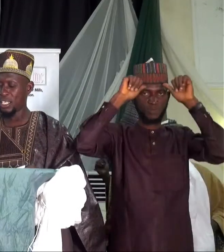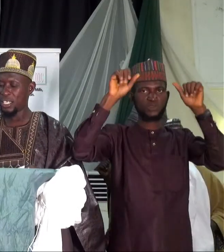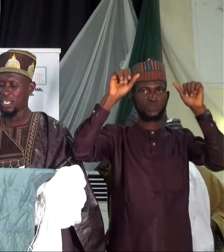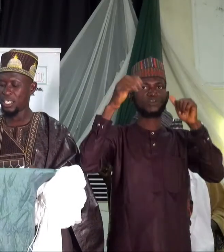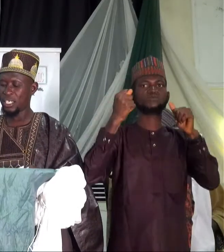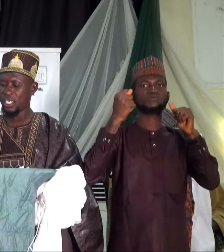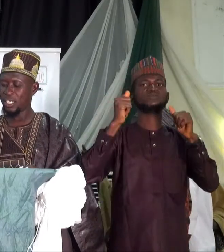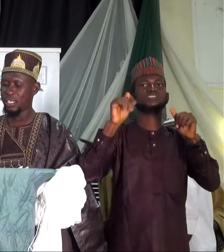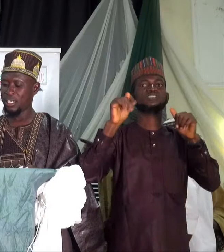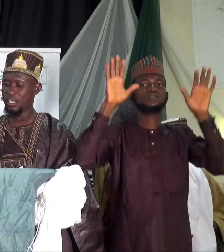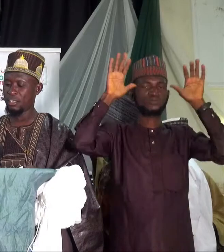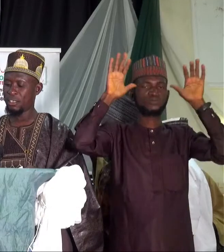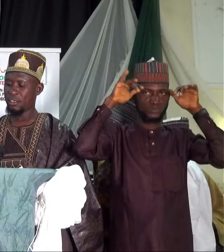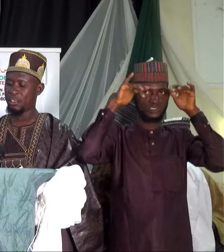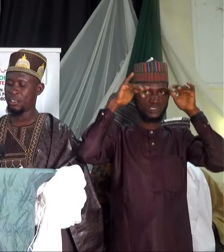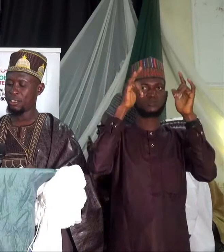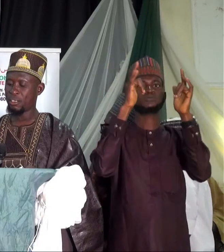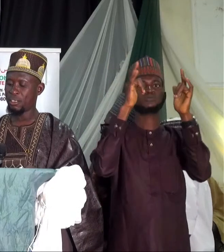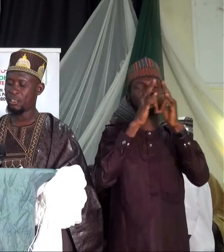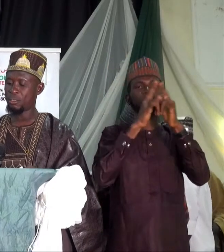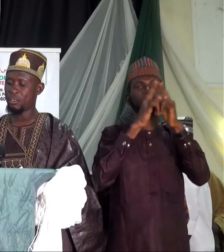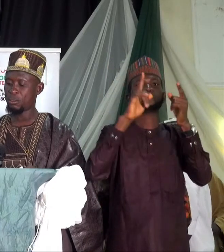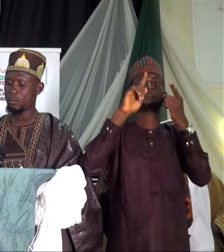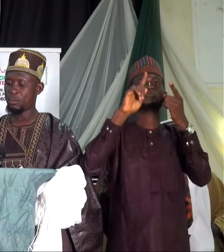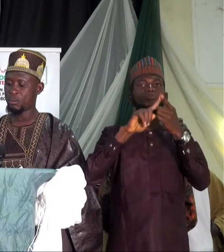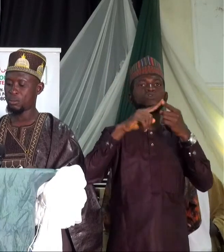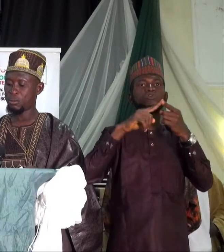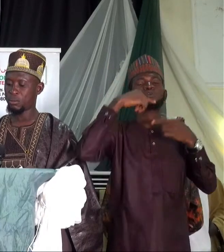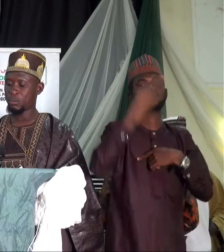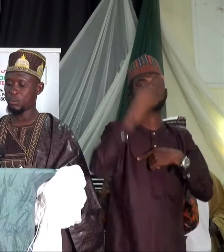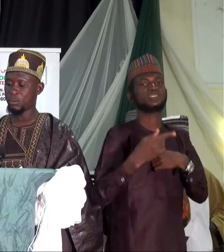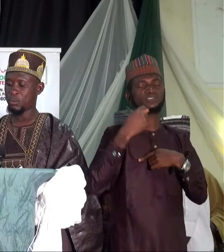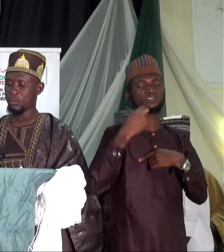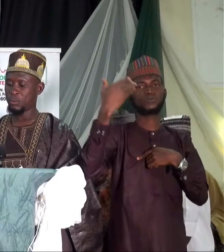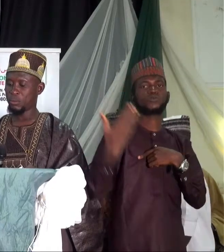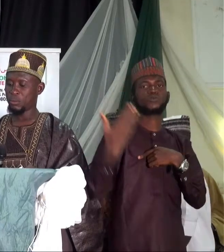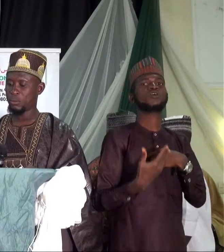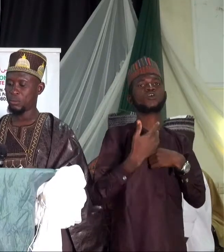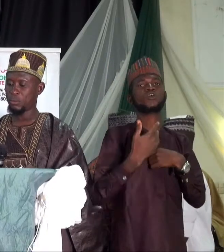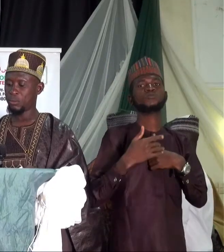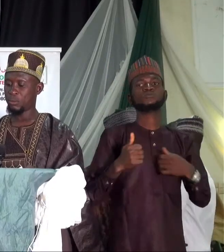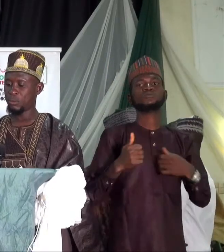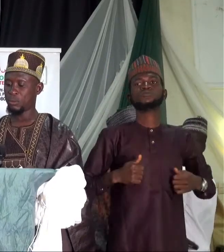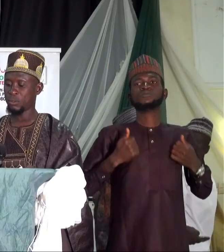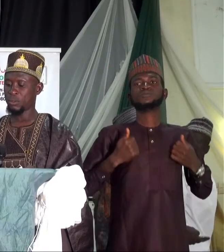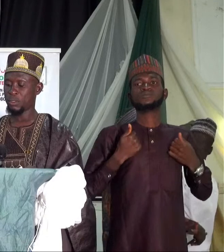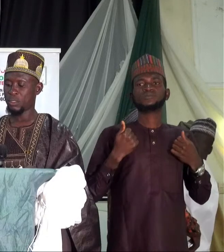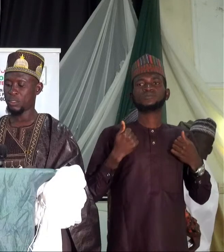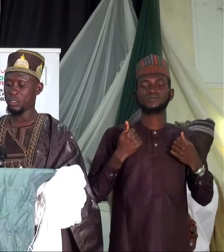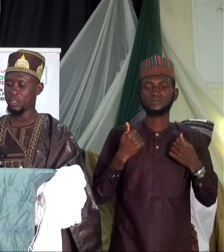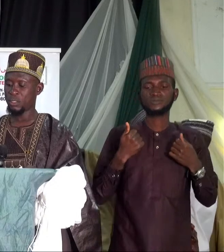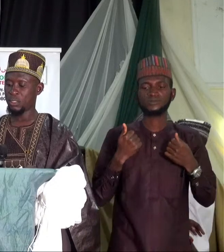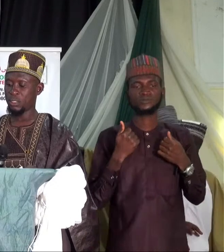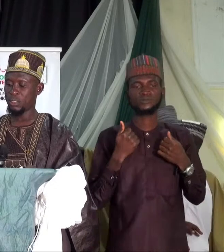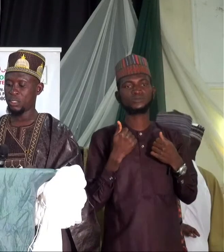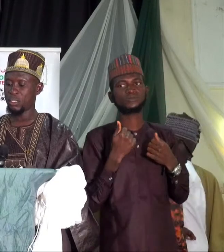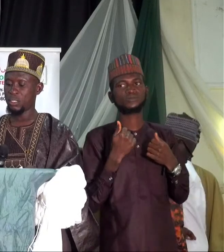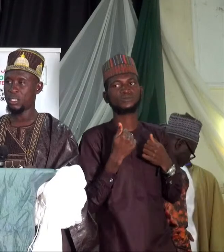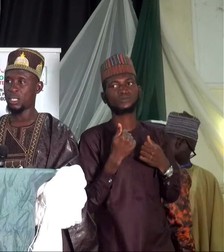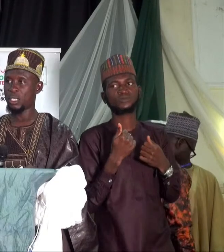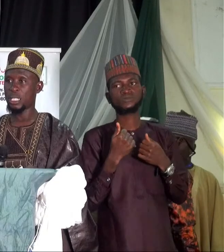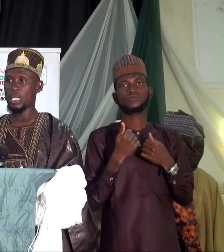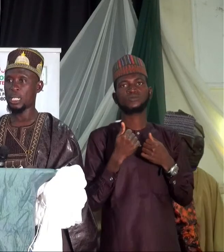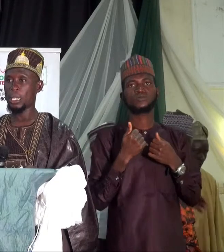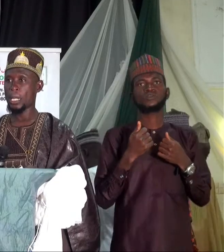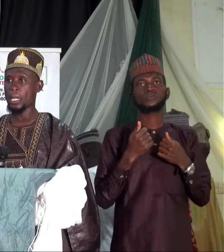to have the welcome address to this very large and distinguished